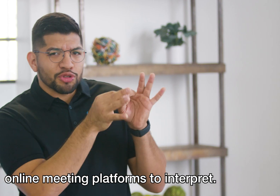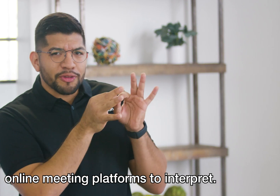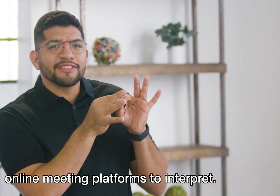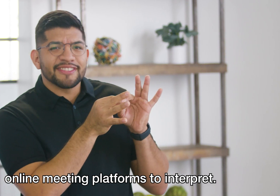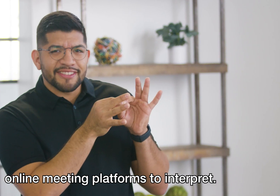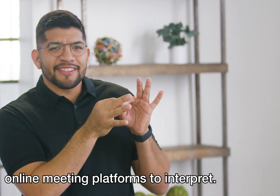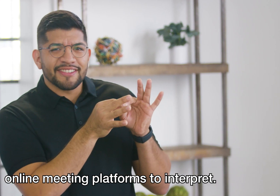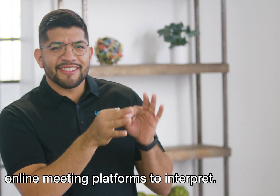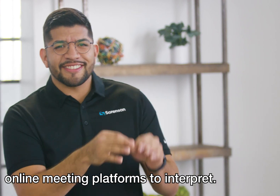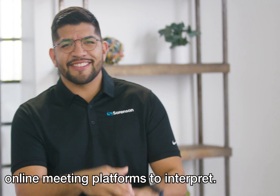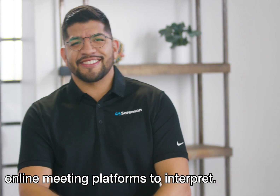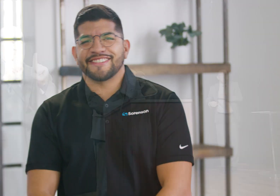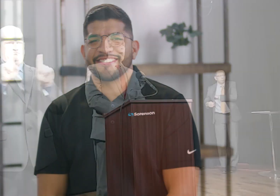meeting platforms to interpret.